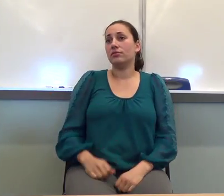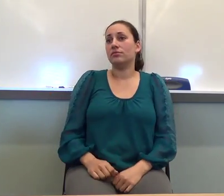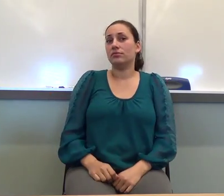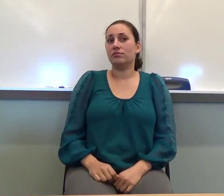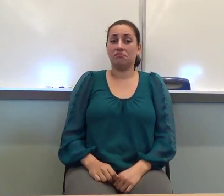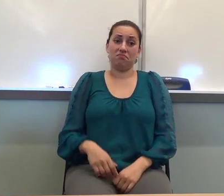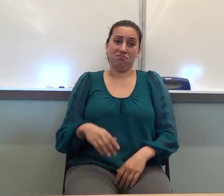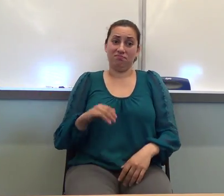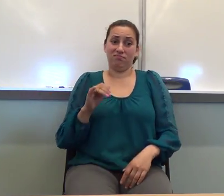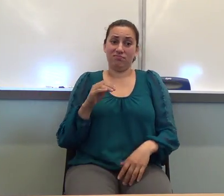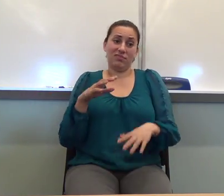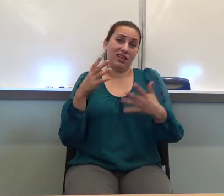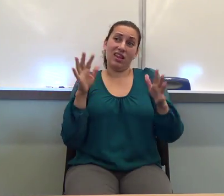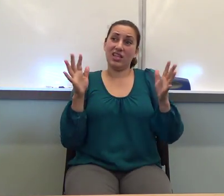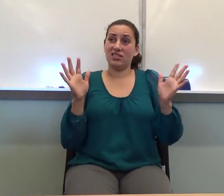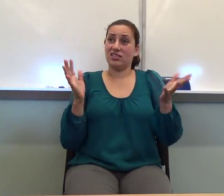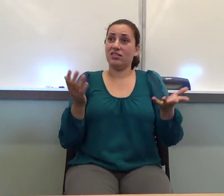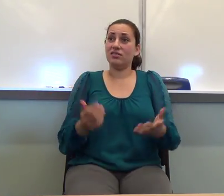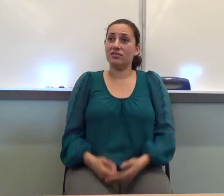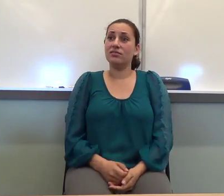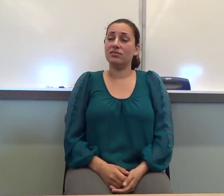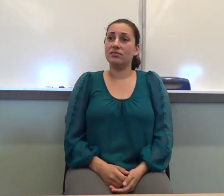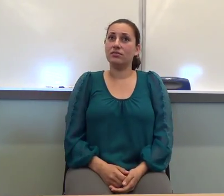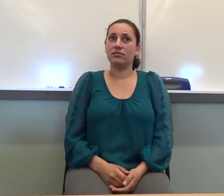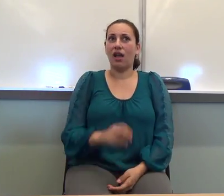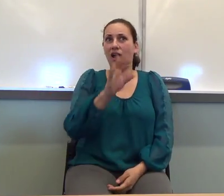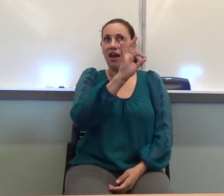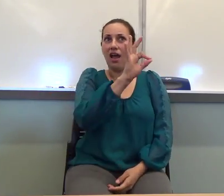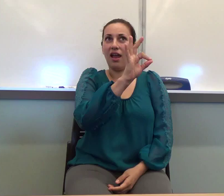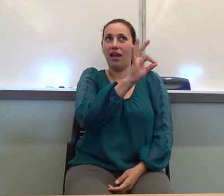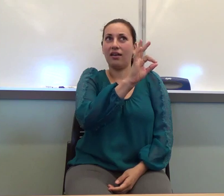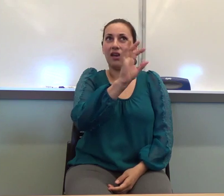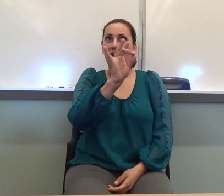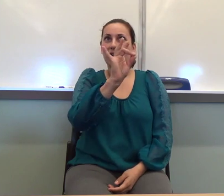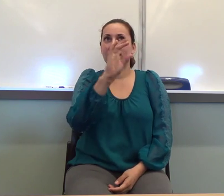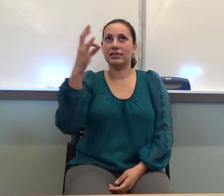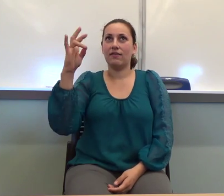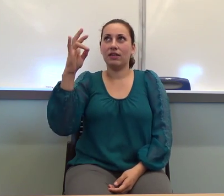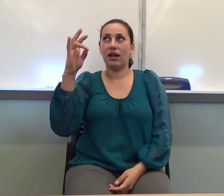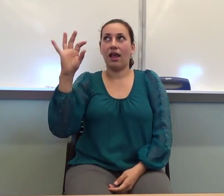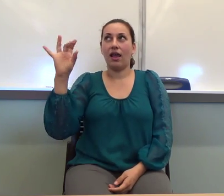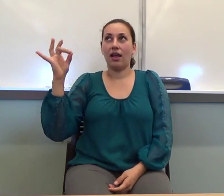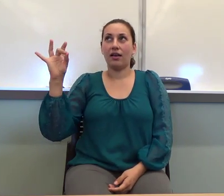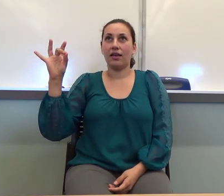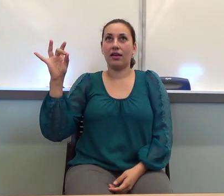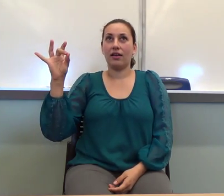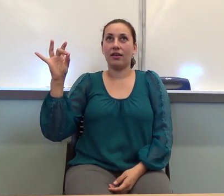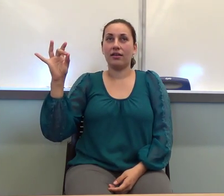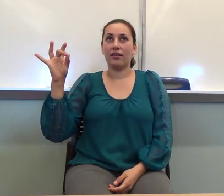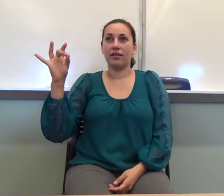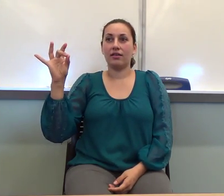I expect, huh? 168. 9 and 8 is 17, 18. Oh, okay. Yeah, 3 does go into both of those,